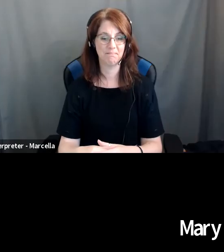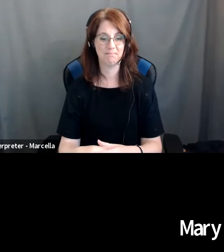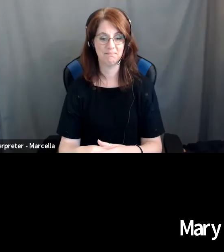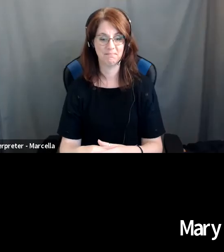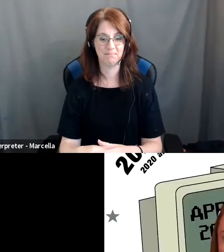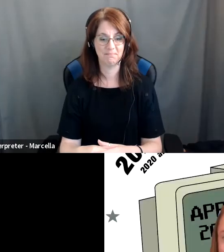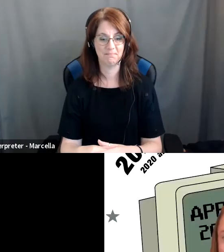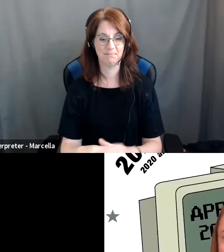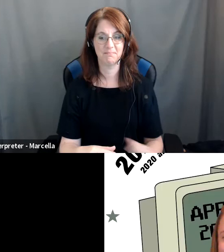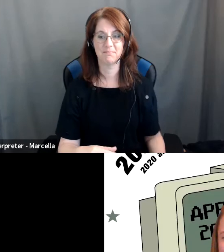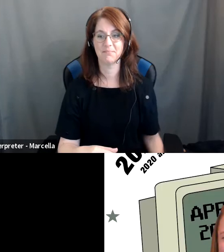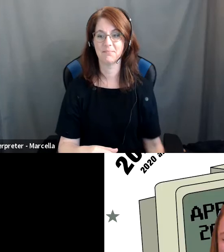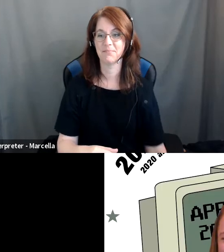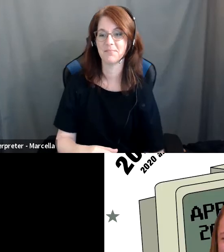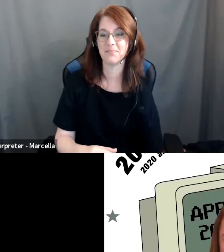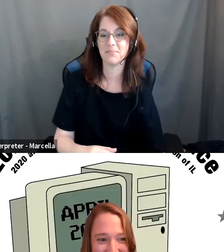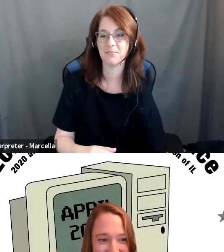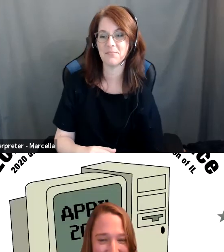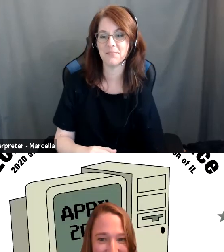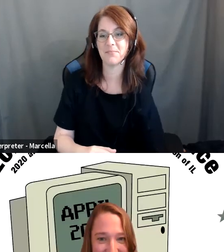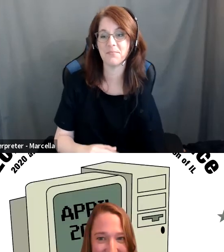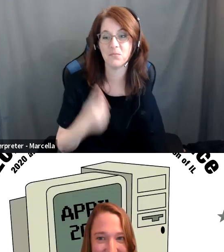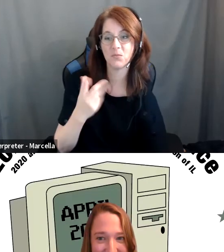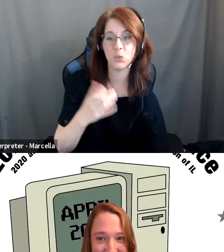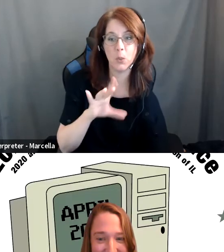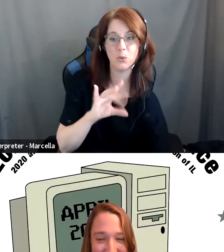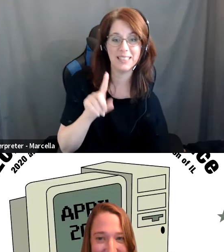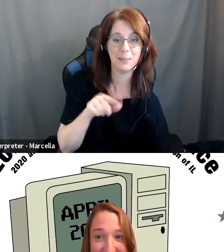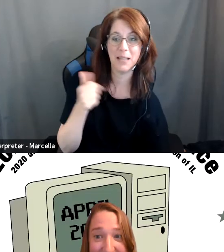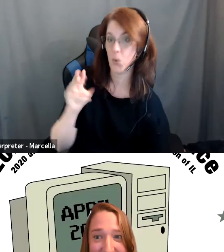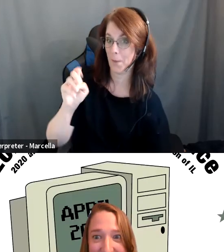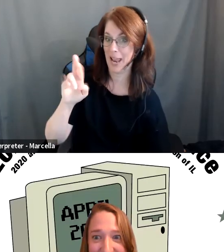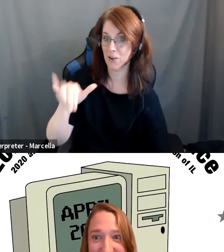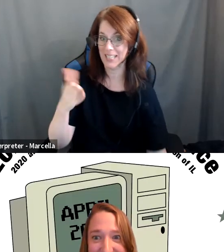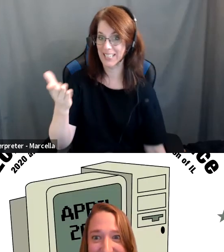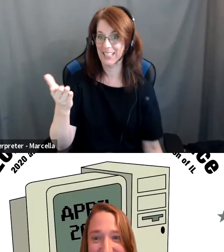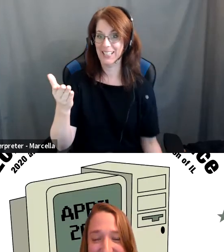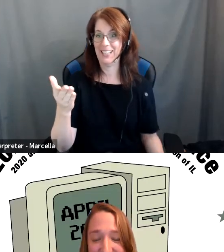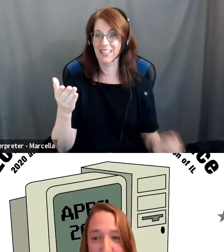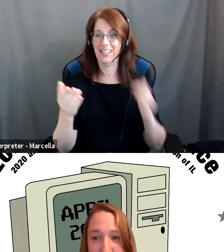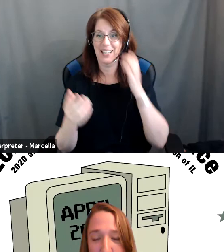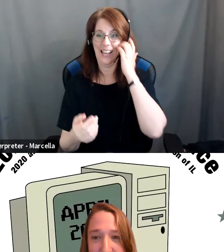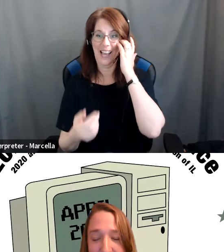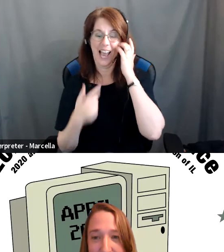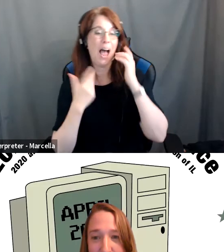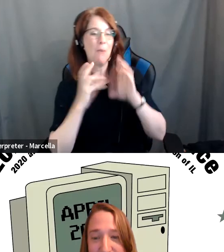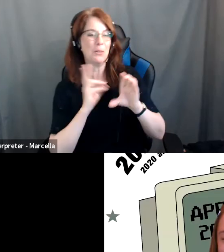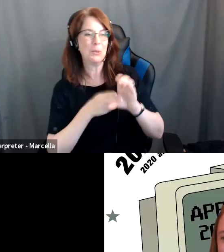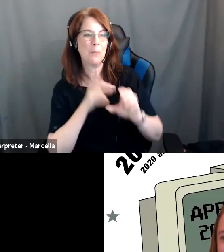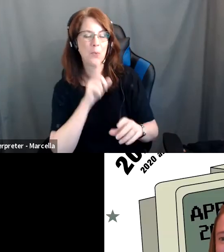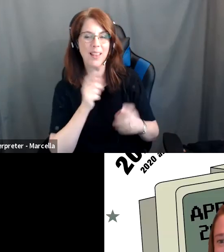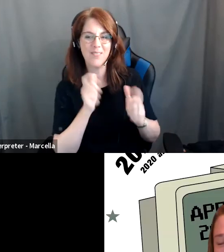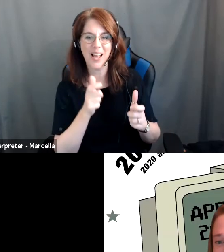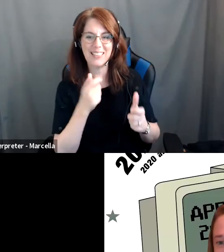Lily, did you want to say anything else, or Mary? I was gonna sneak in really quick and